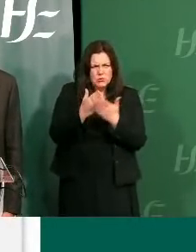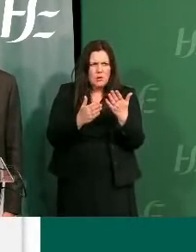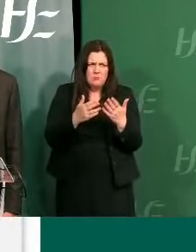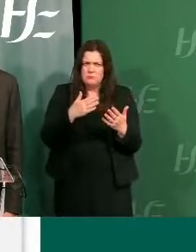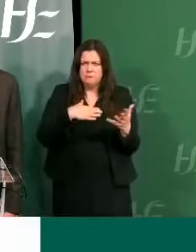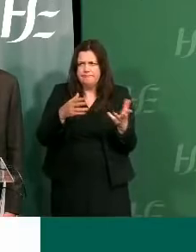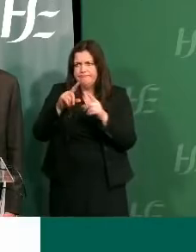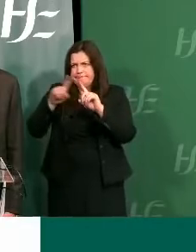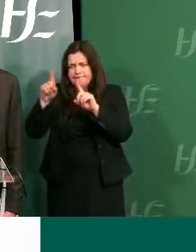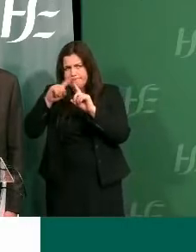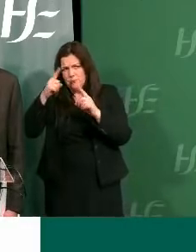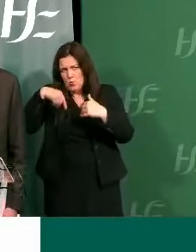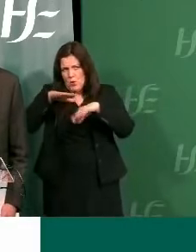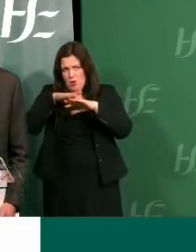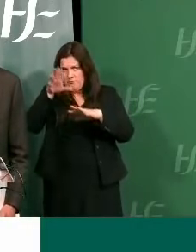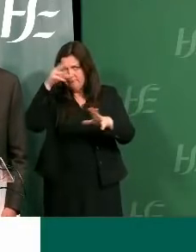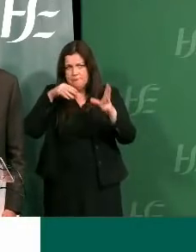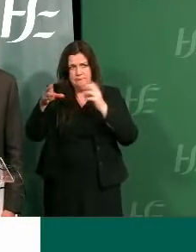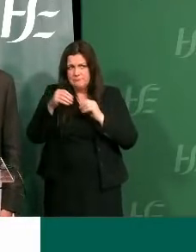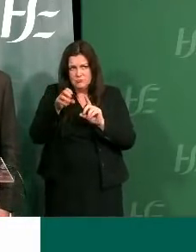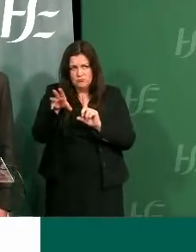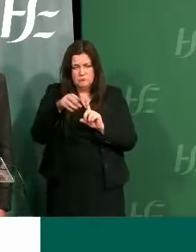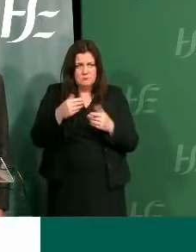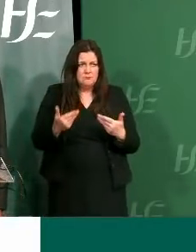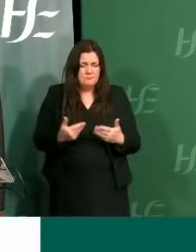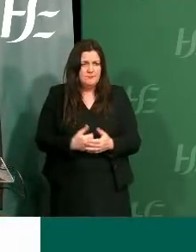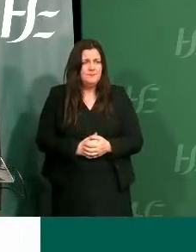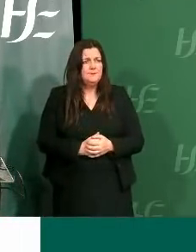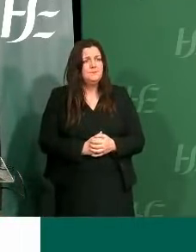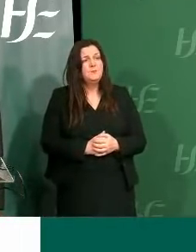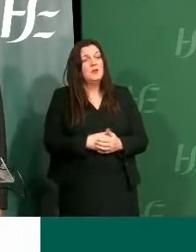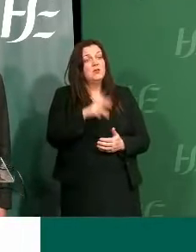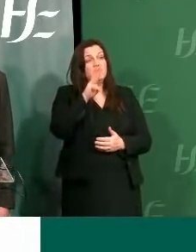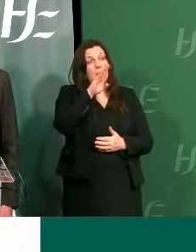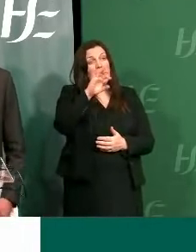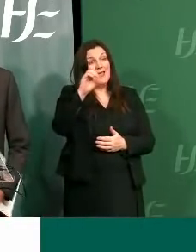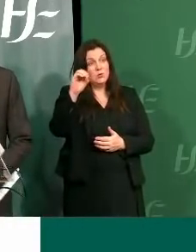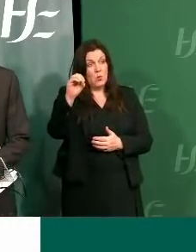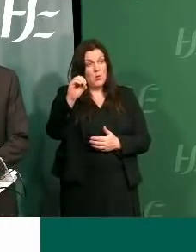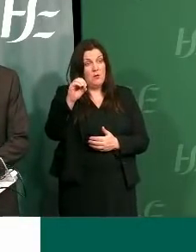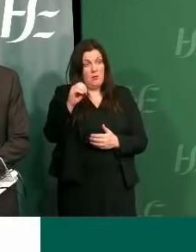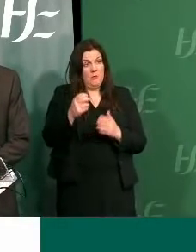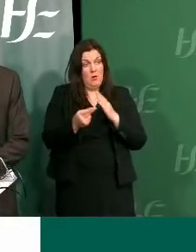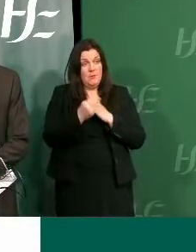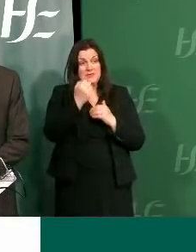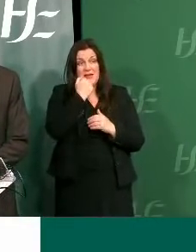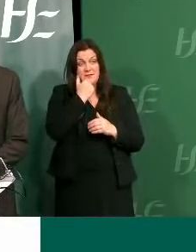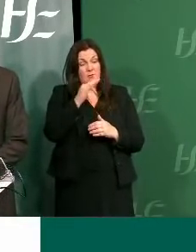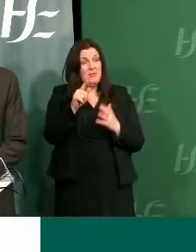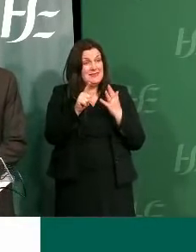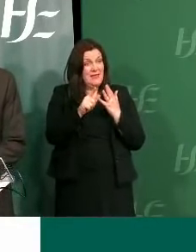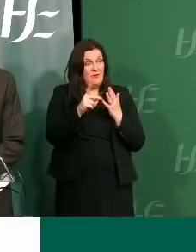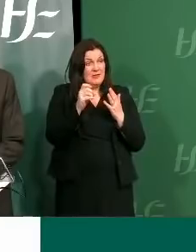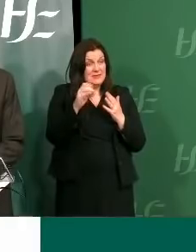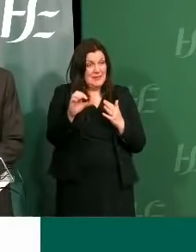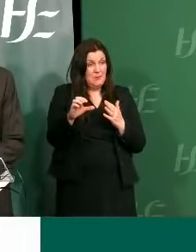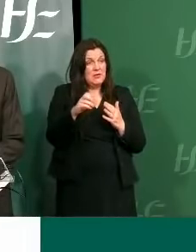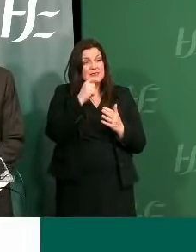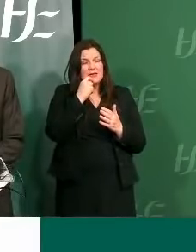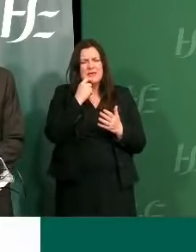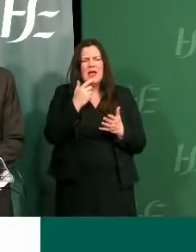transmission. The WHO had their update December the 7th, looking at those, again, those big